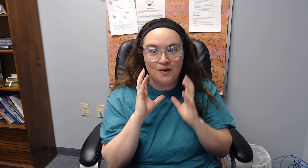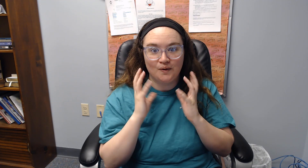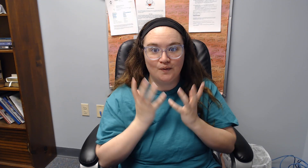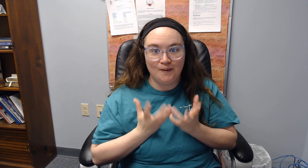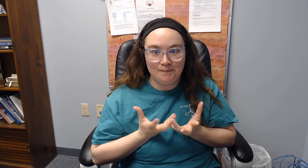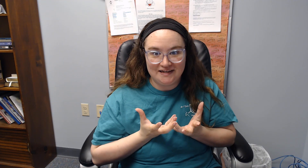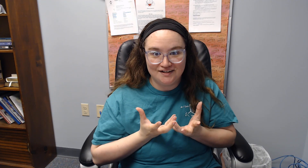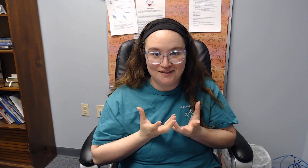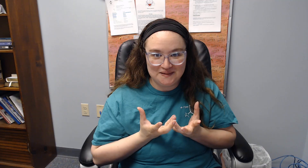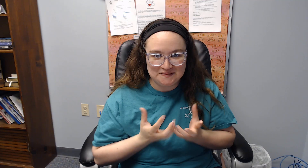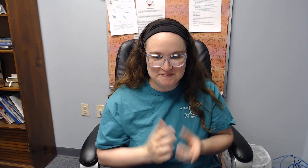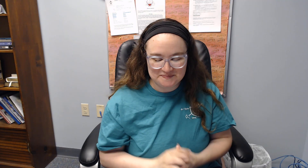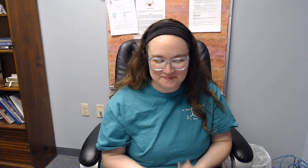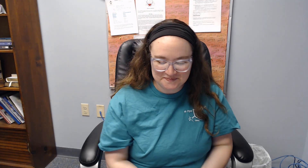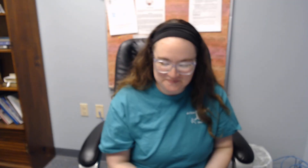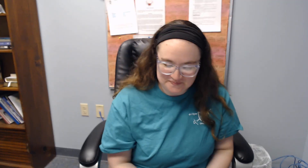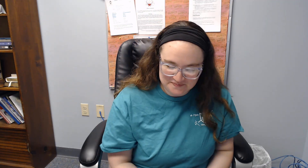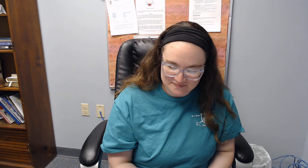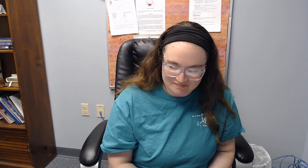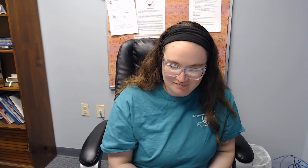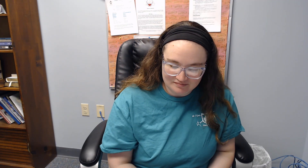or a beard.